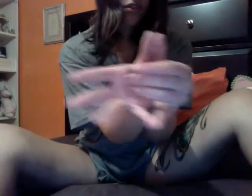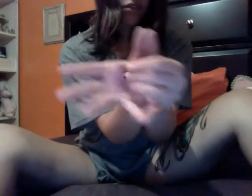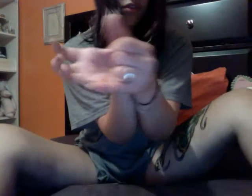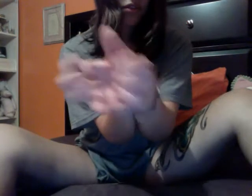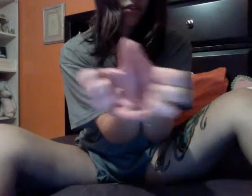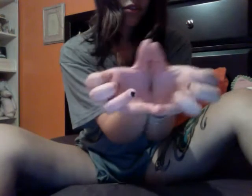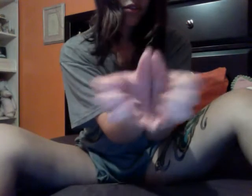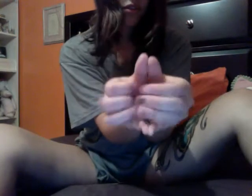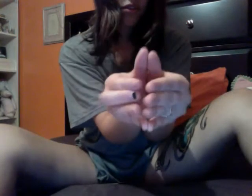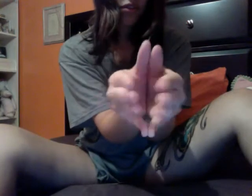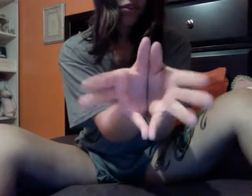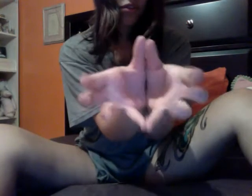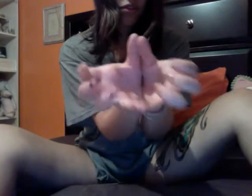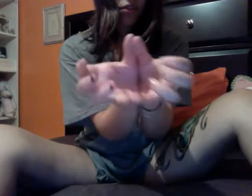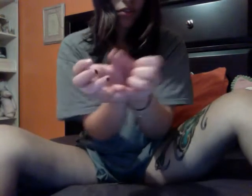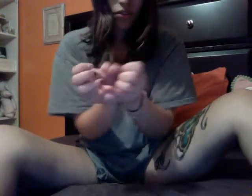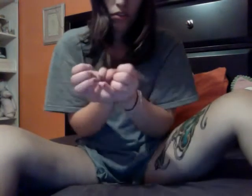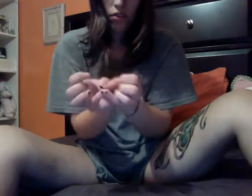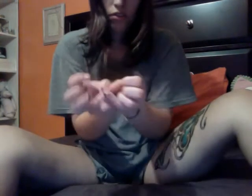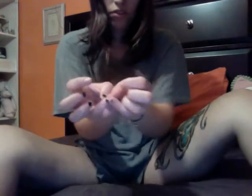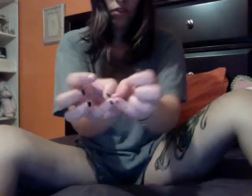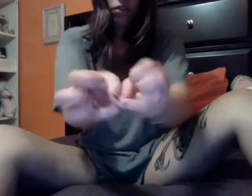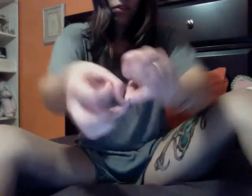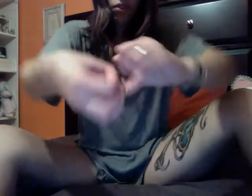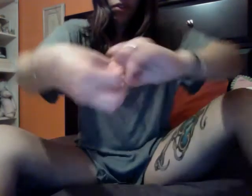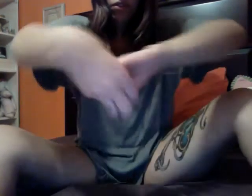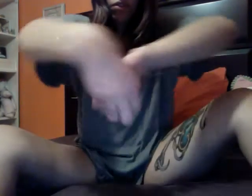Caught up in the game, it was the last I heard.